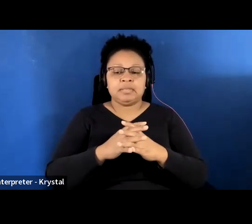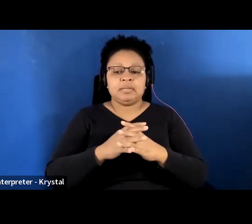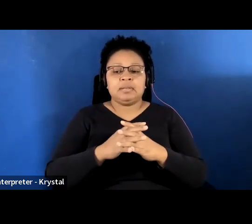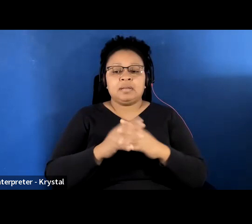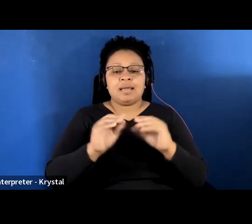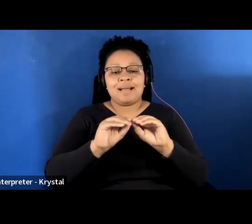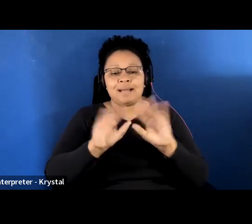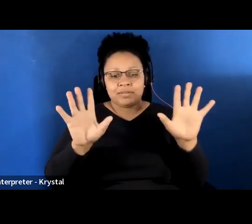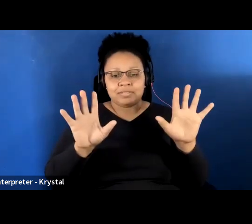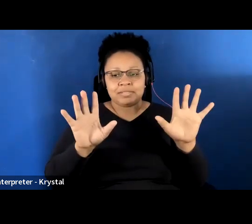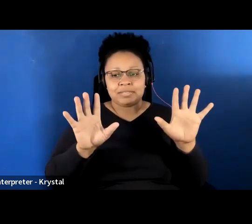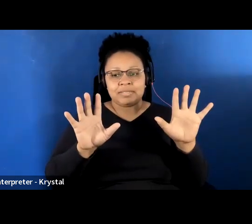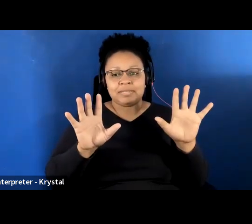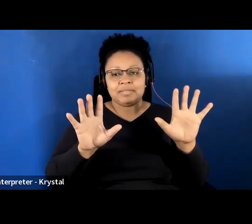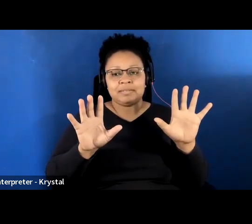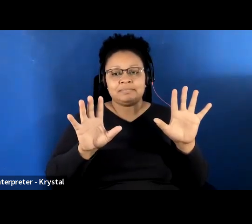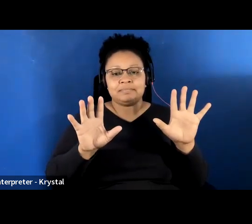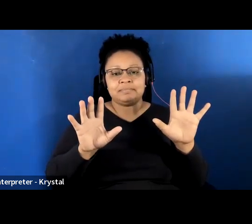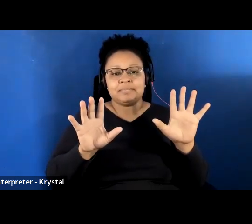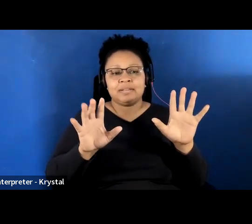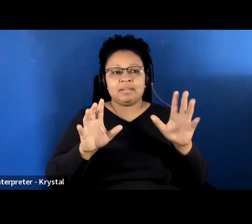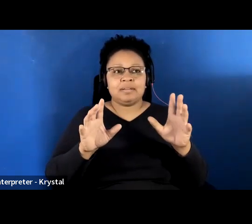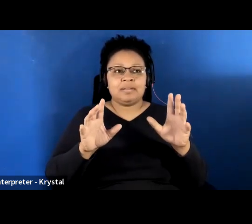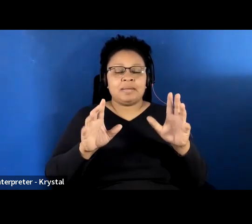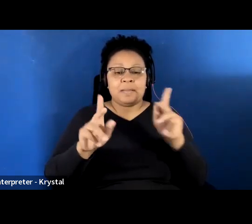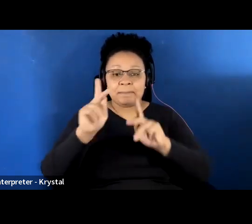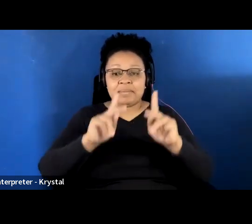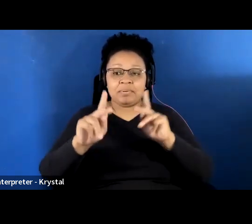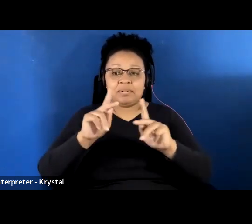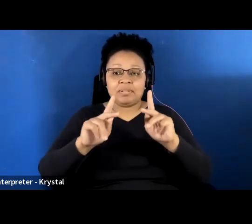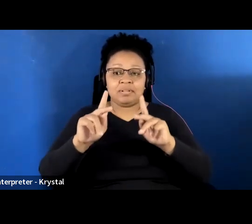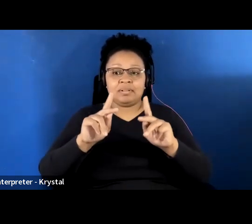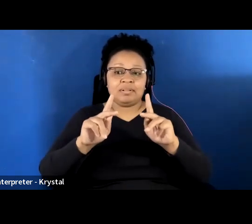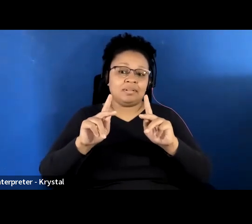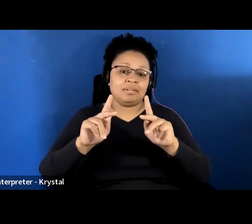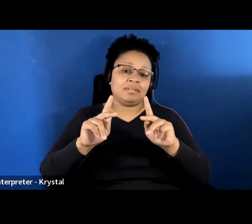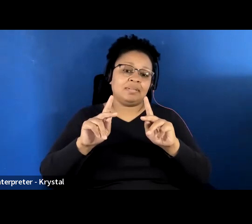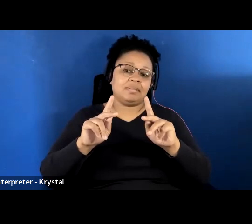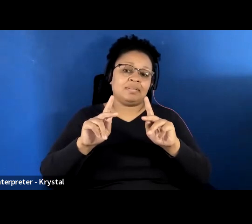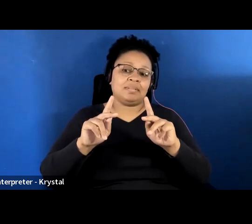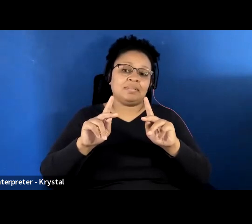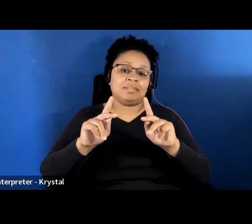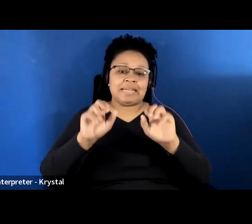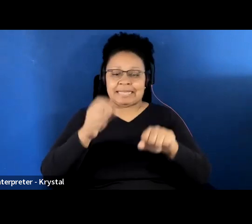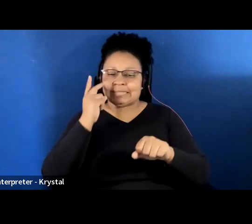obviously seen more by people that can see it without, getting too